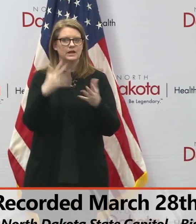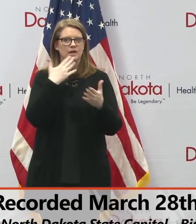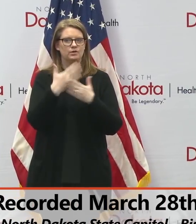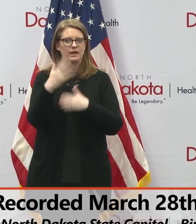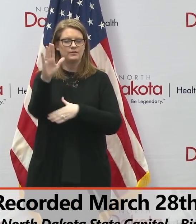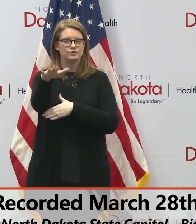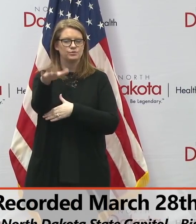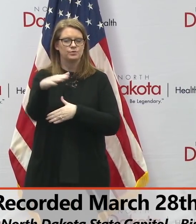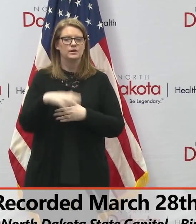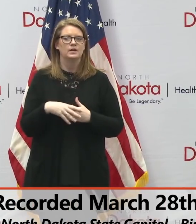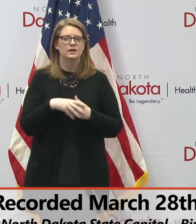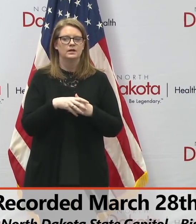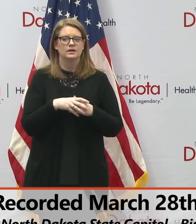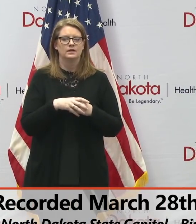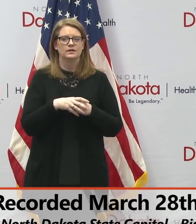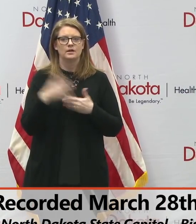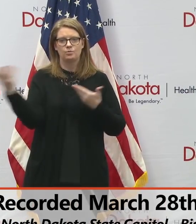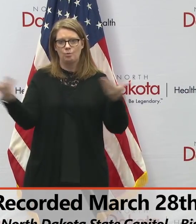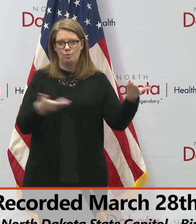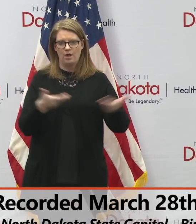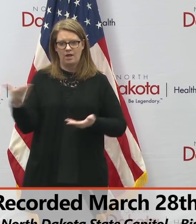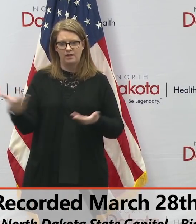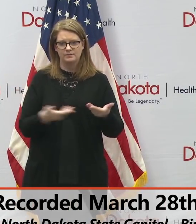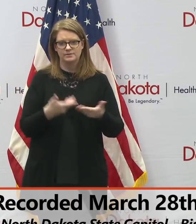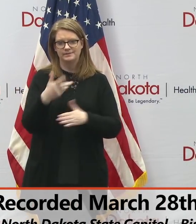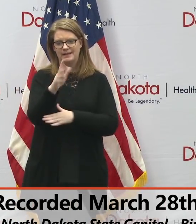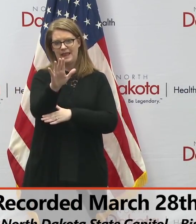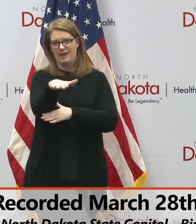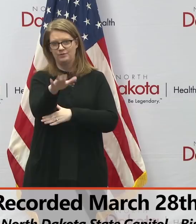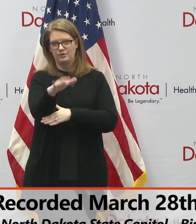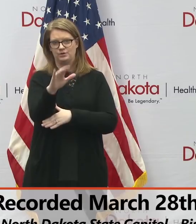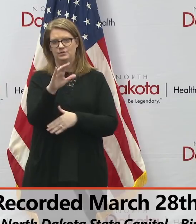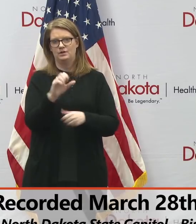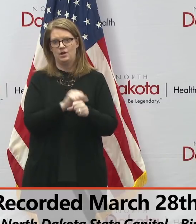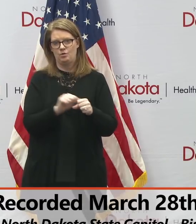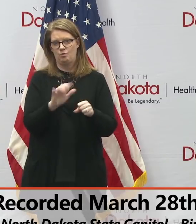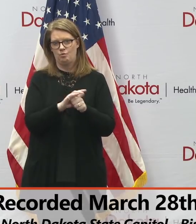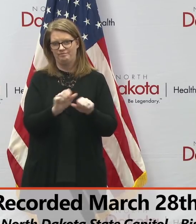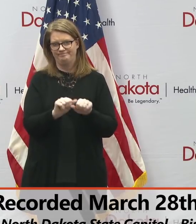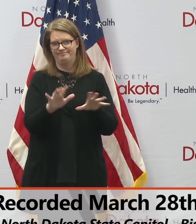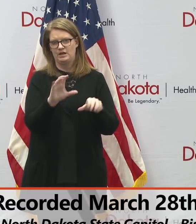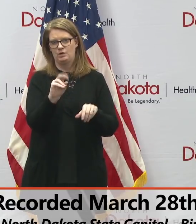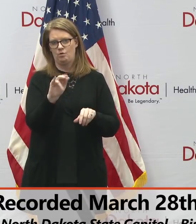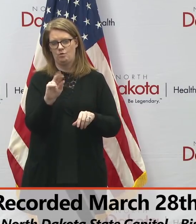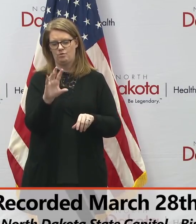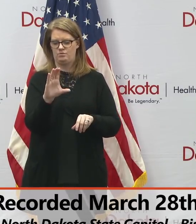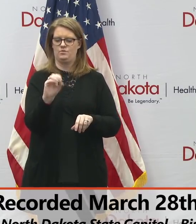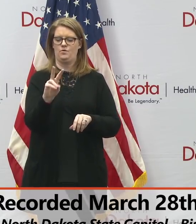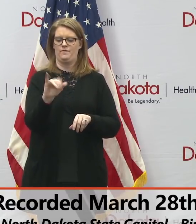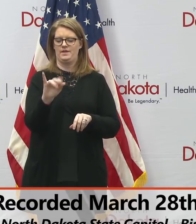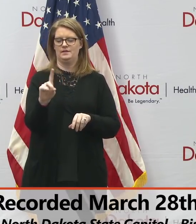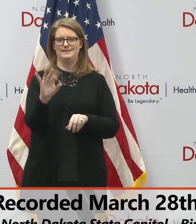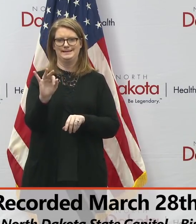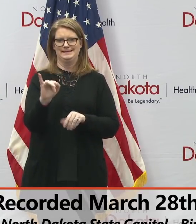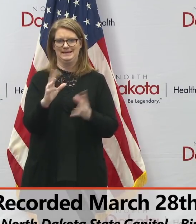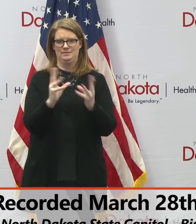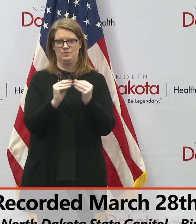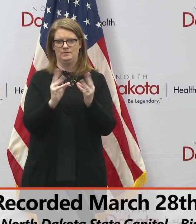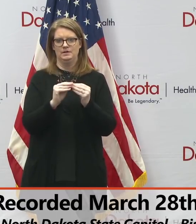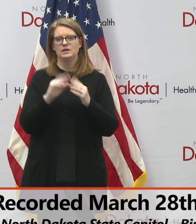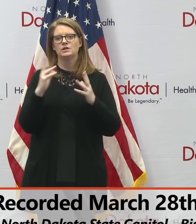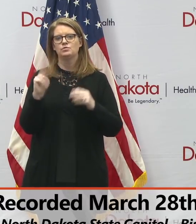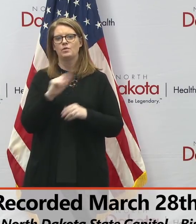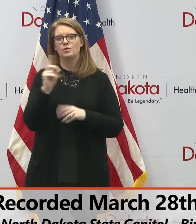Good afternoon, and welcome to this afternoon's COVID-19 briefing. Today, the North Dakota Department of